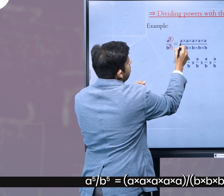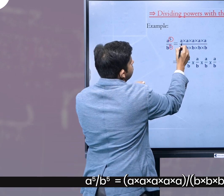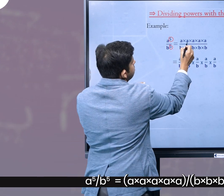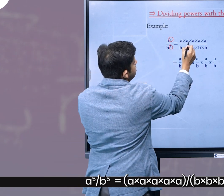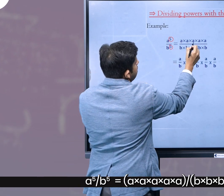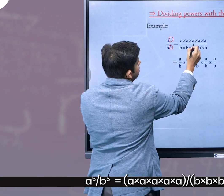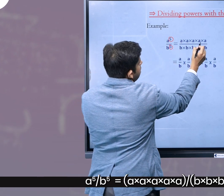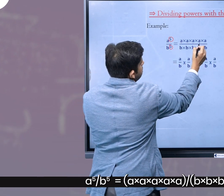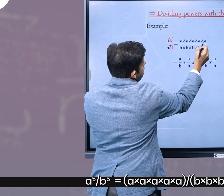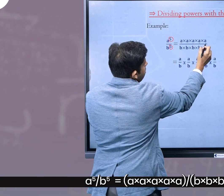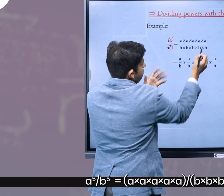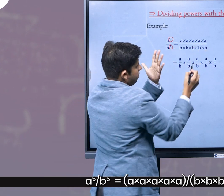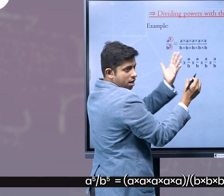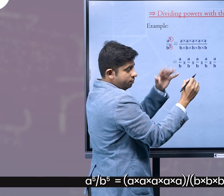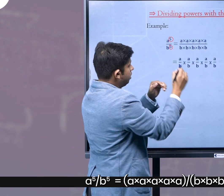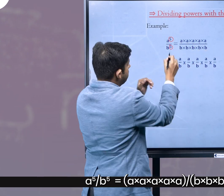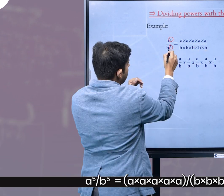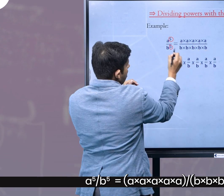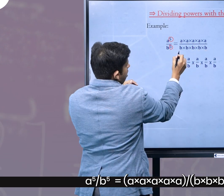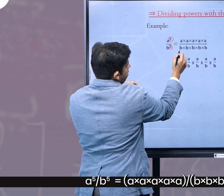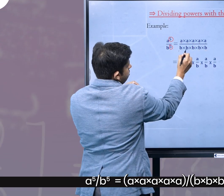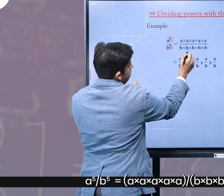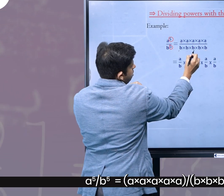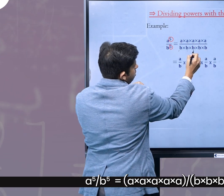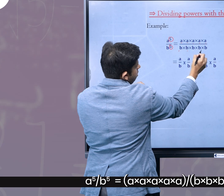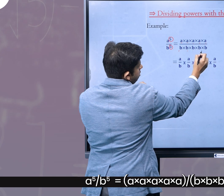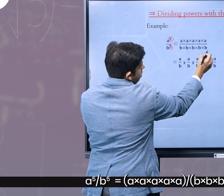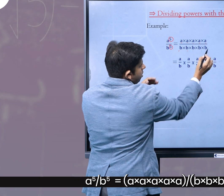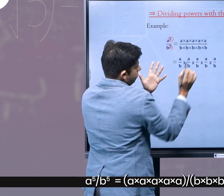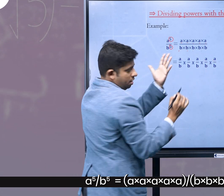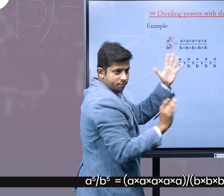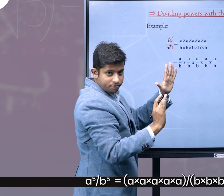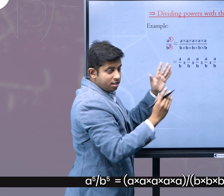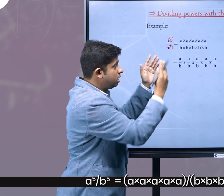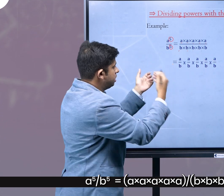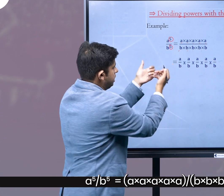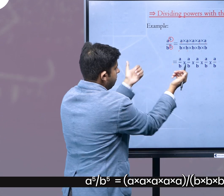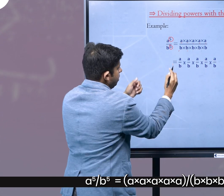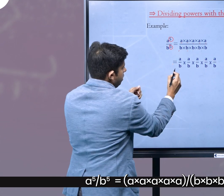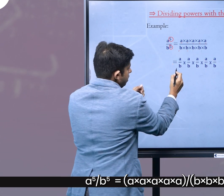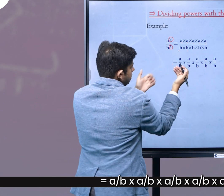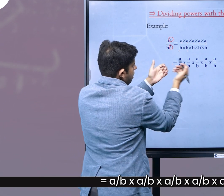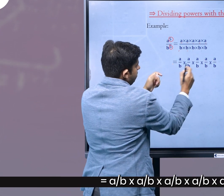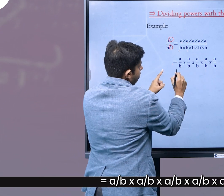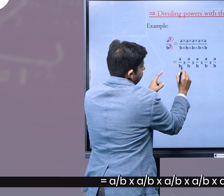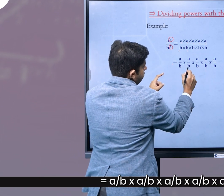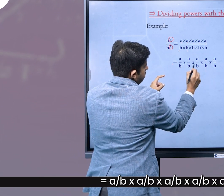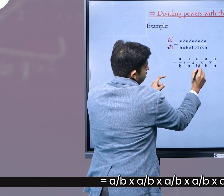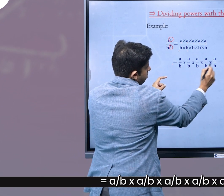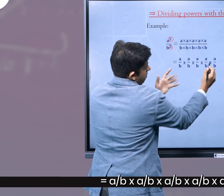a into a into a into a into a by b into b into b into b into b equals to a by b into